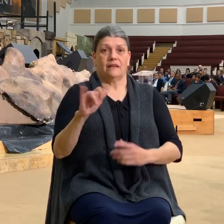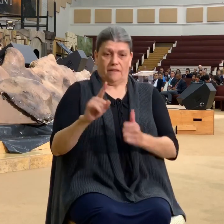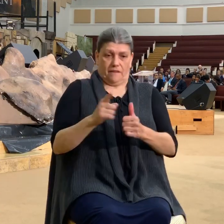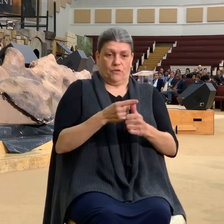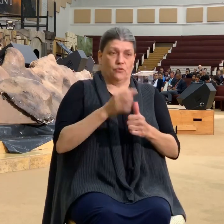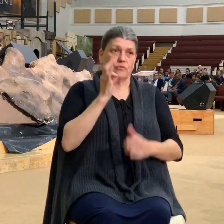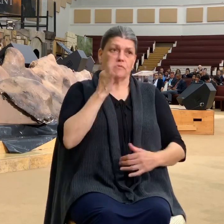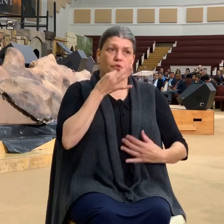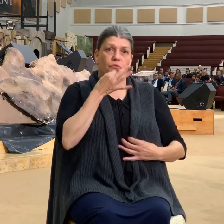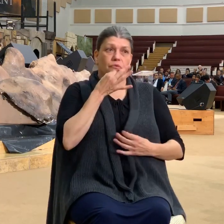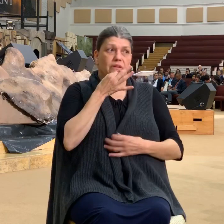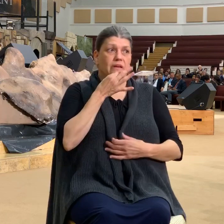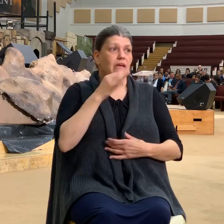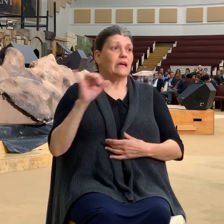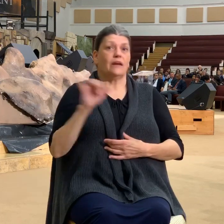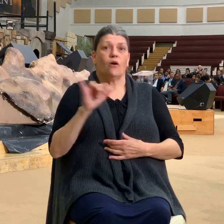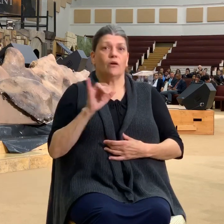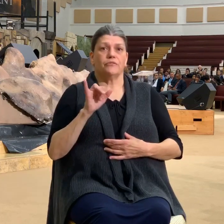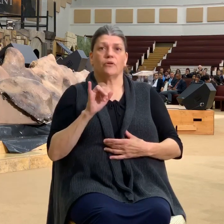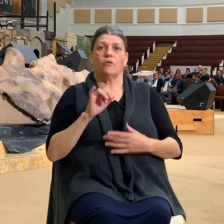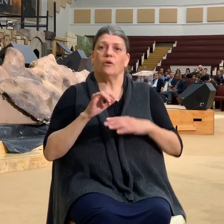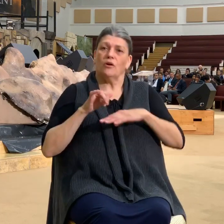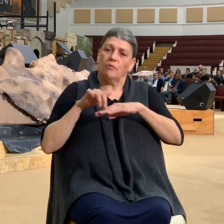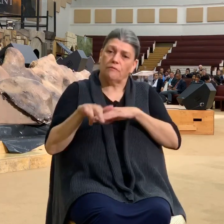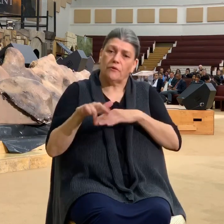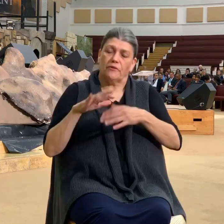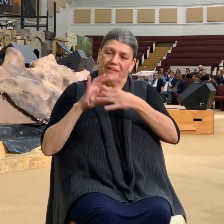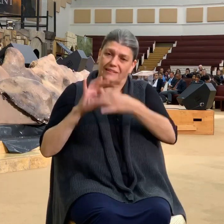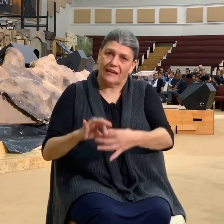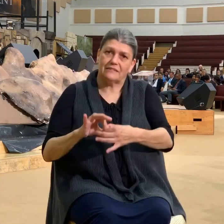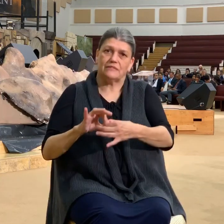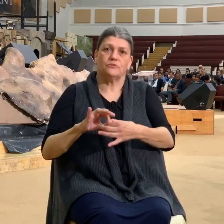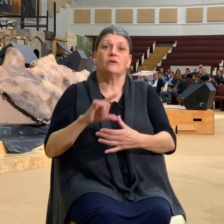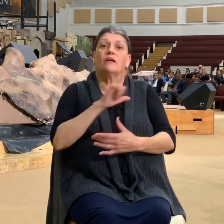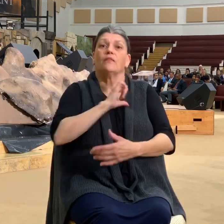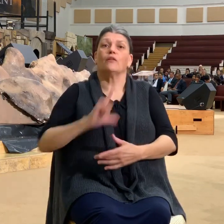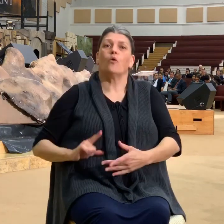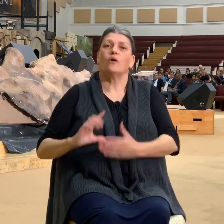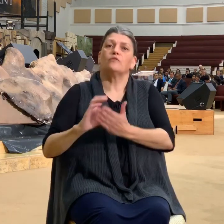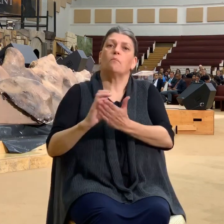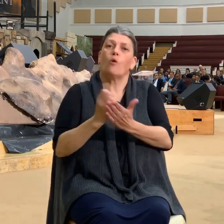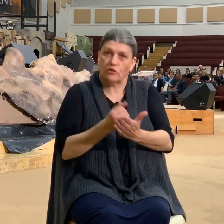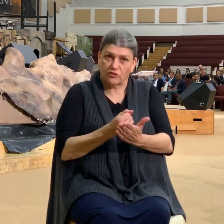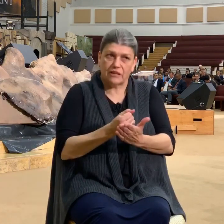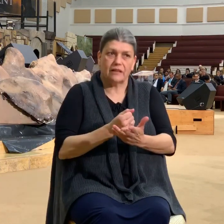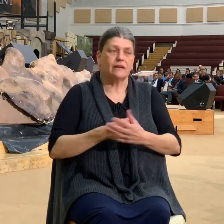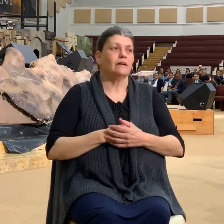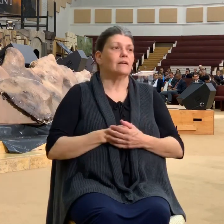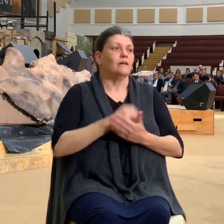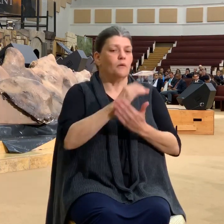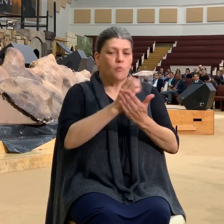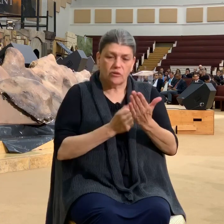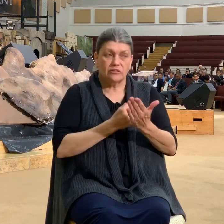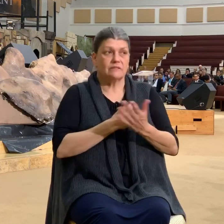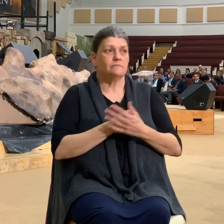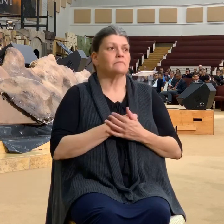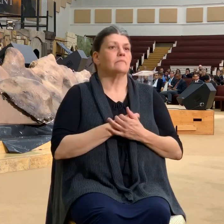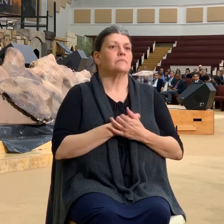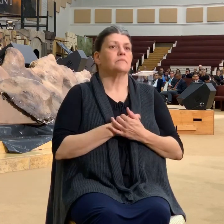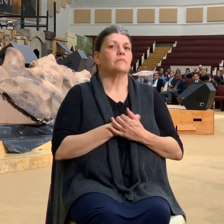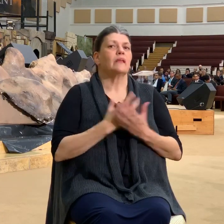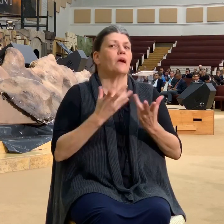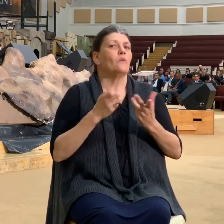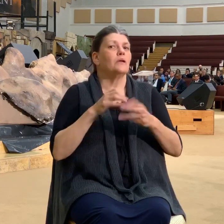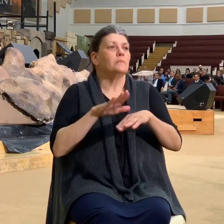the Lord's portion. And God has given us several promises if we pay tithe. Now, I want to